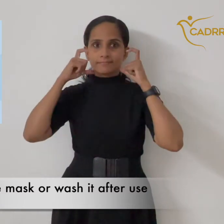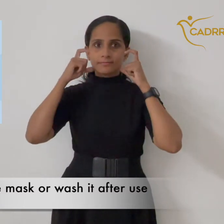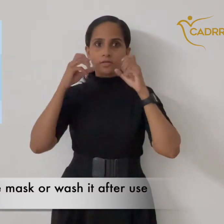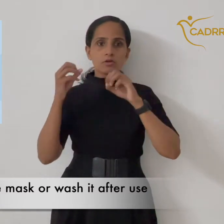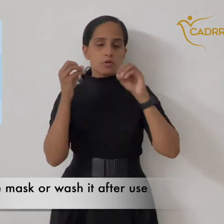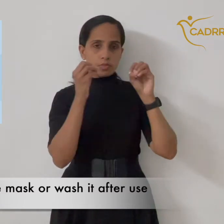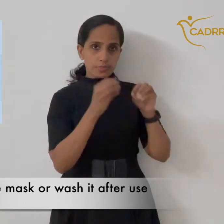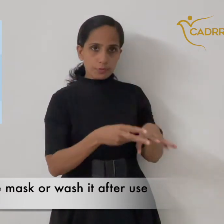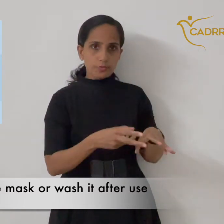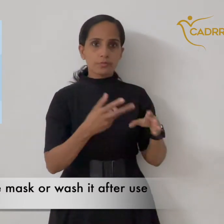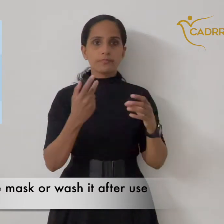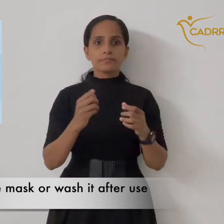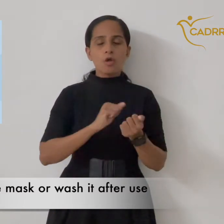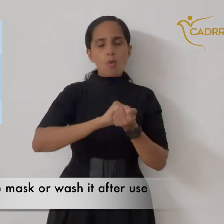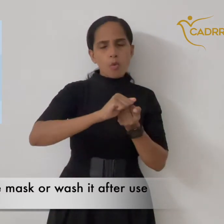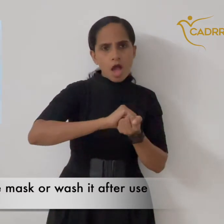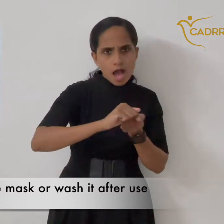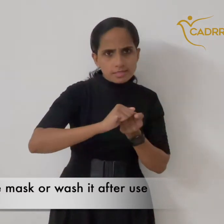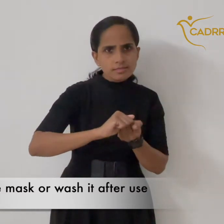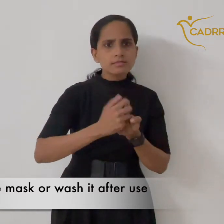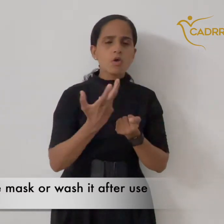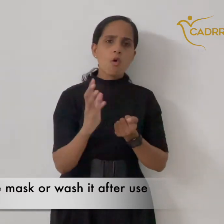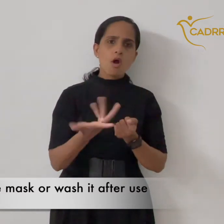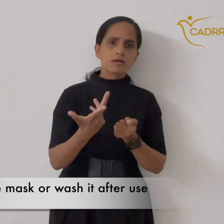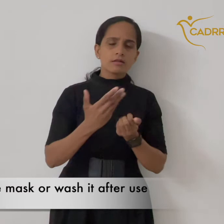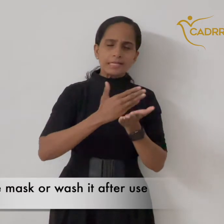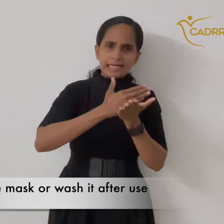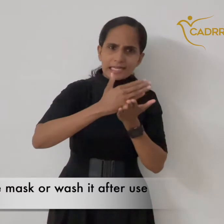or wash it after use.